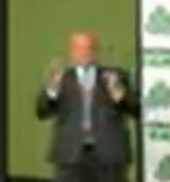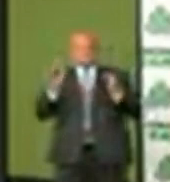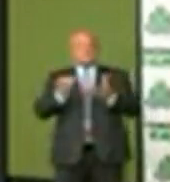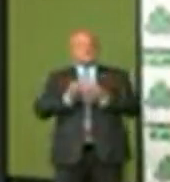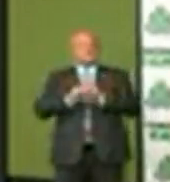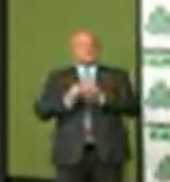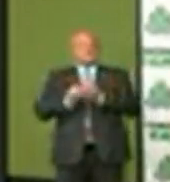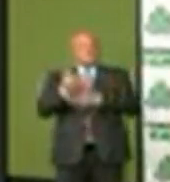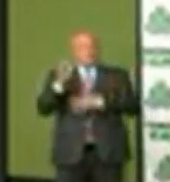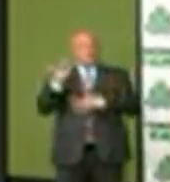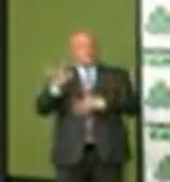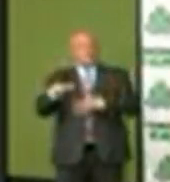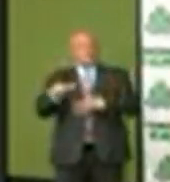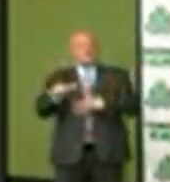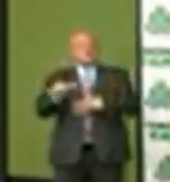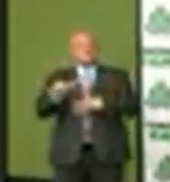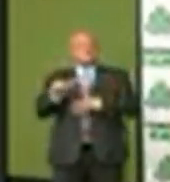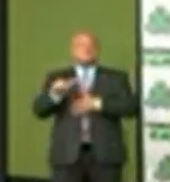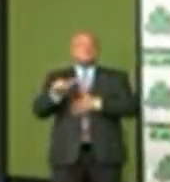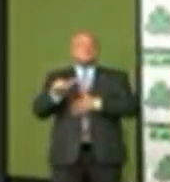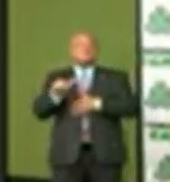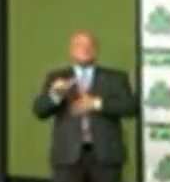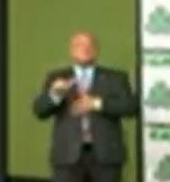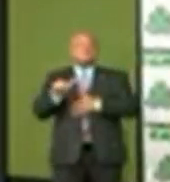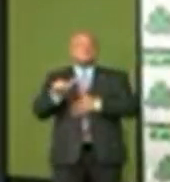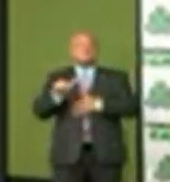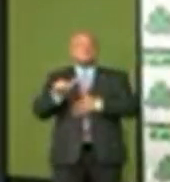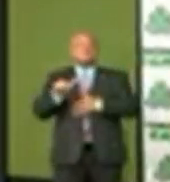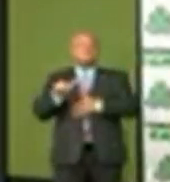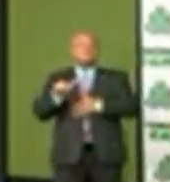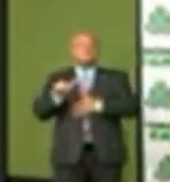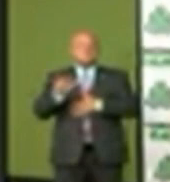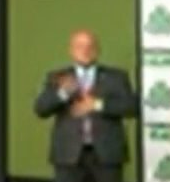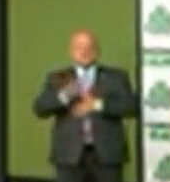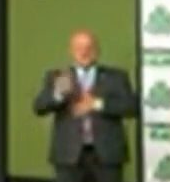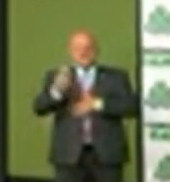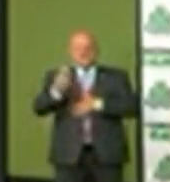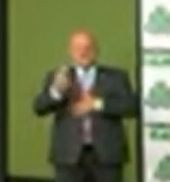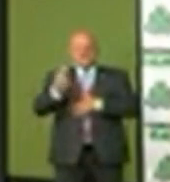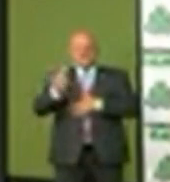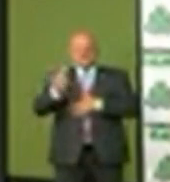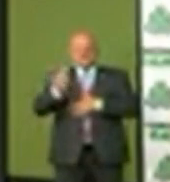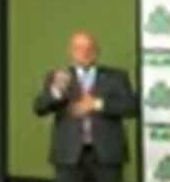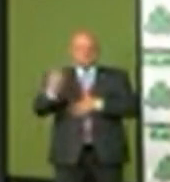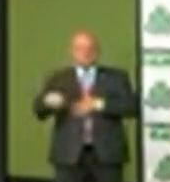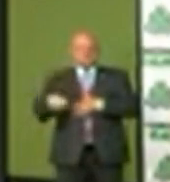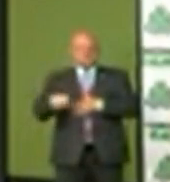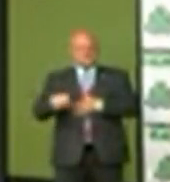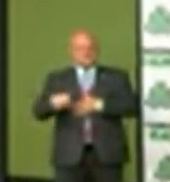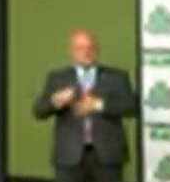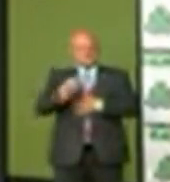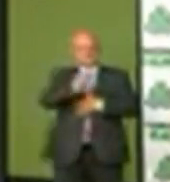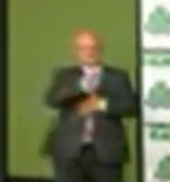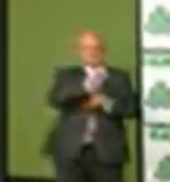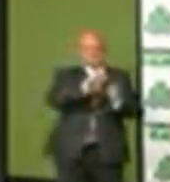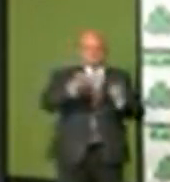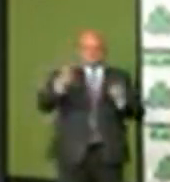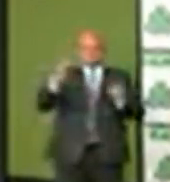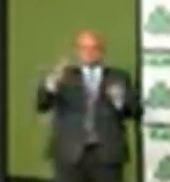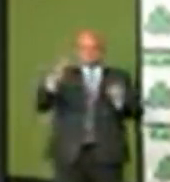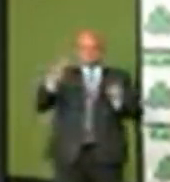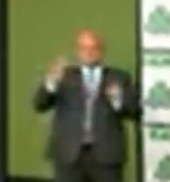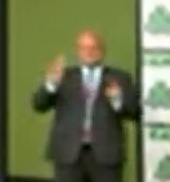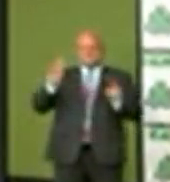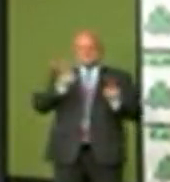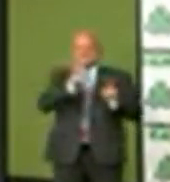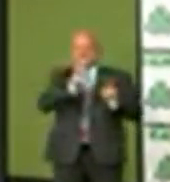are relatively, was about 17, 18% for the 0 to 17, 18 to